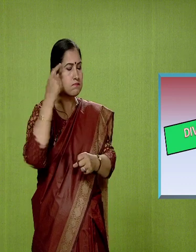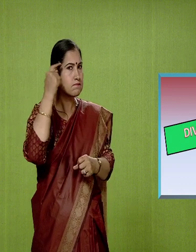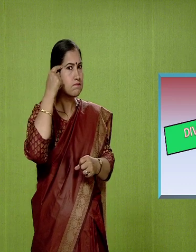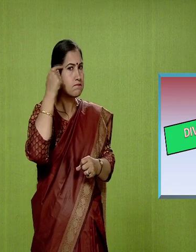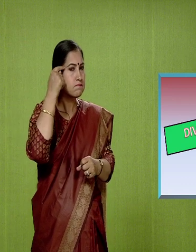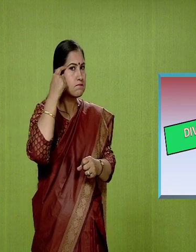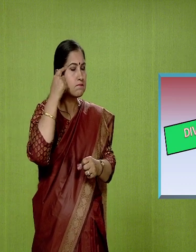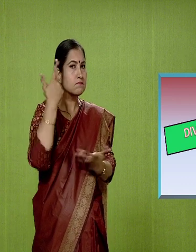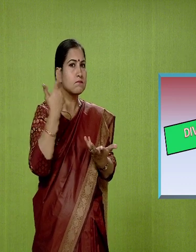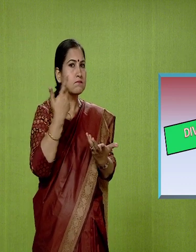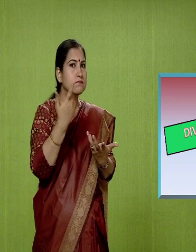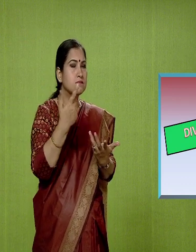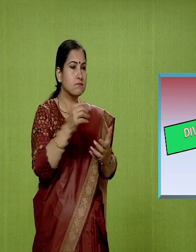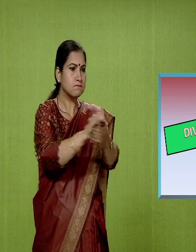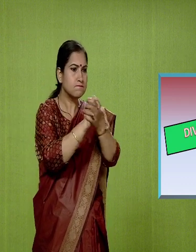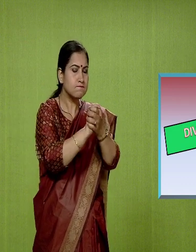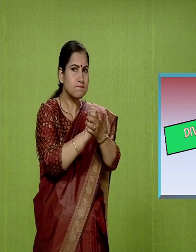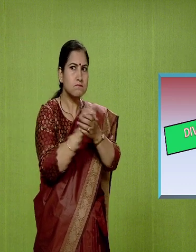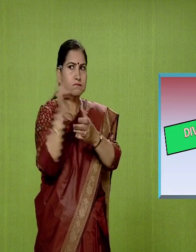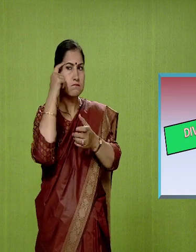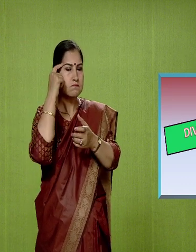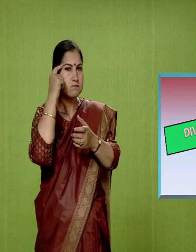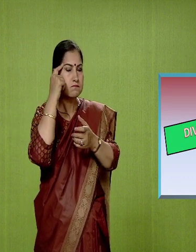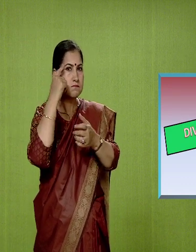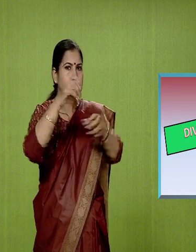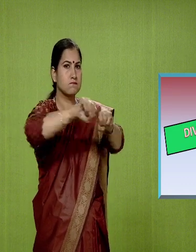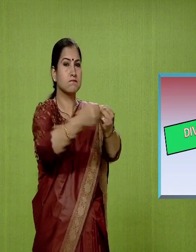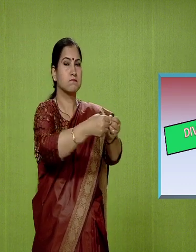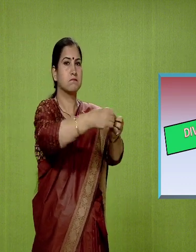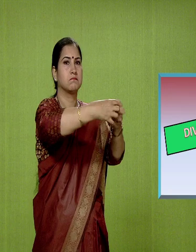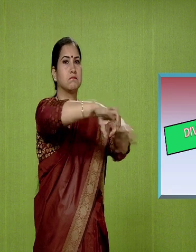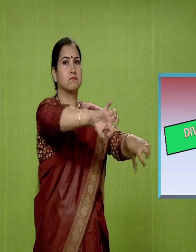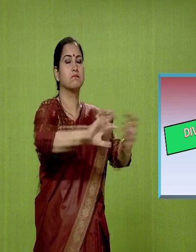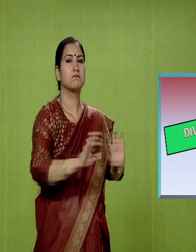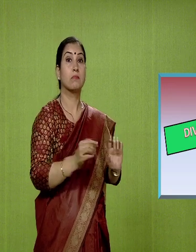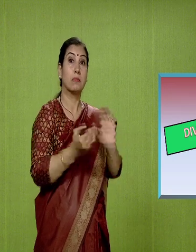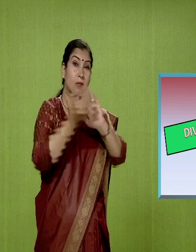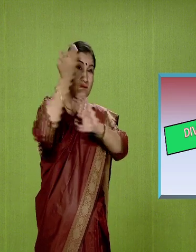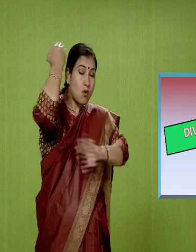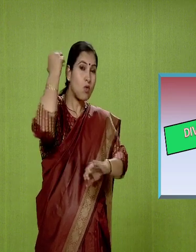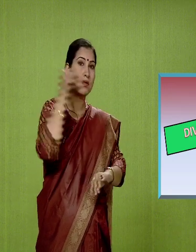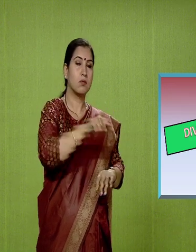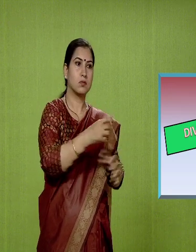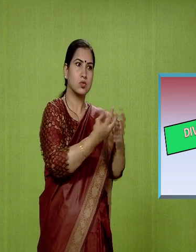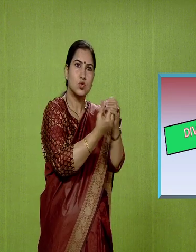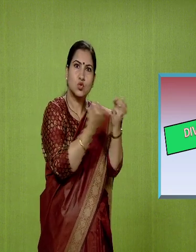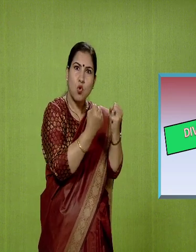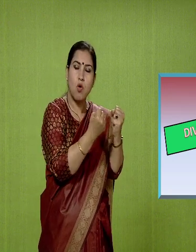When the feelings of nationalism became strong in the country,